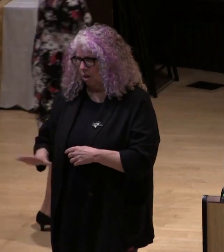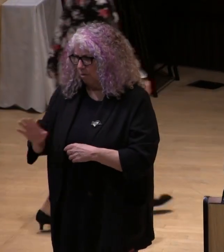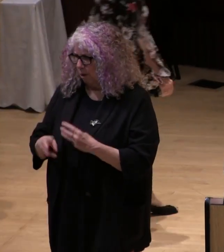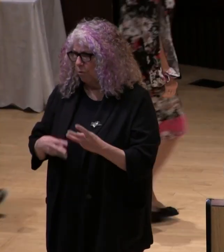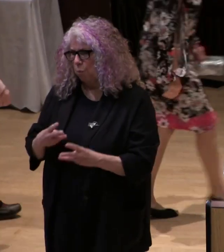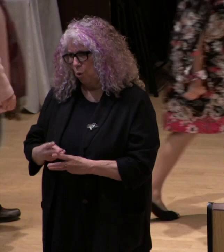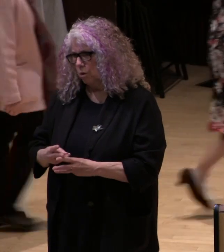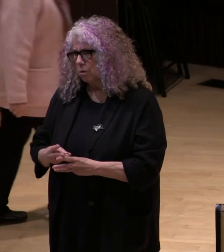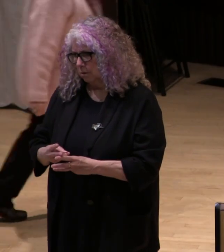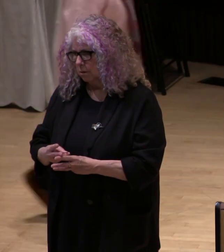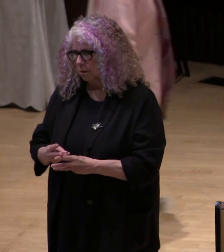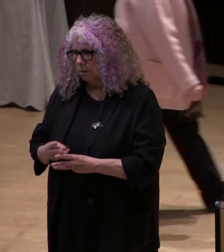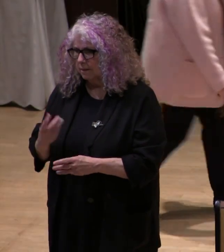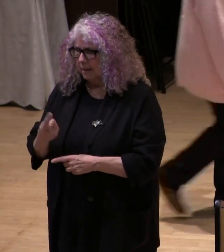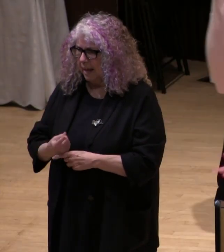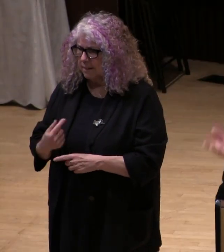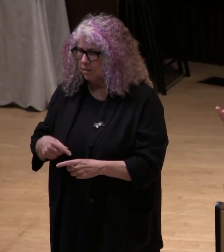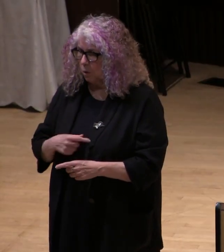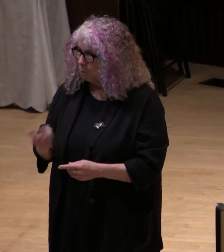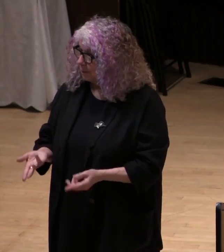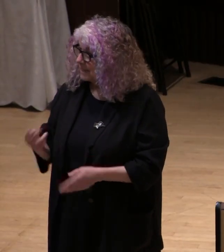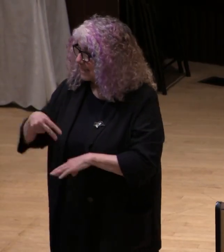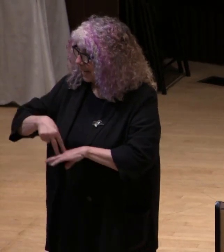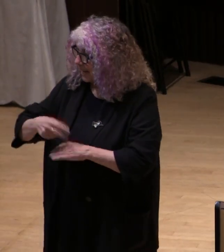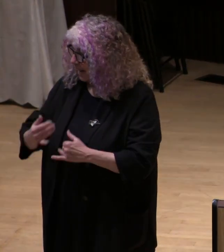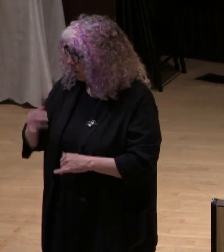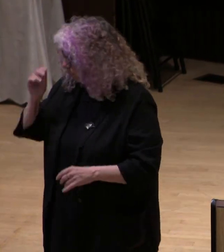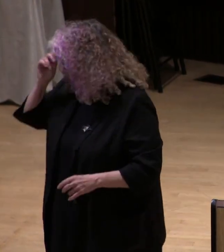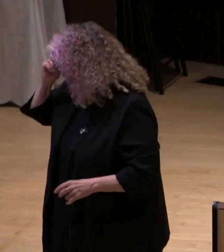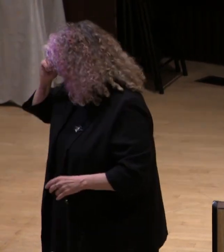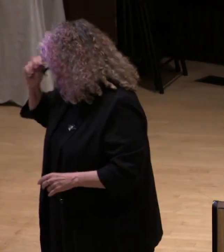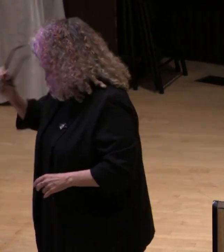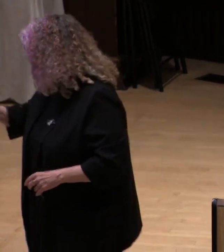around the world today. So please stand for this.